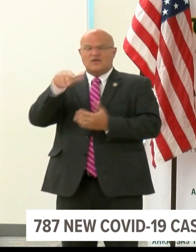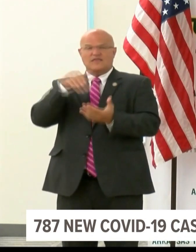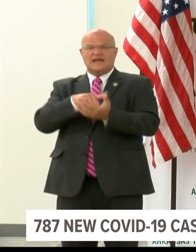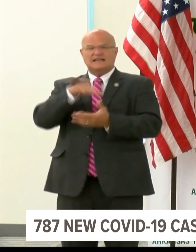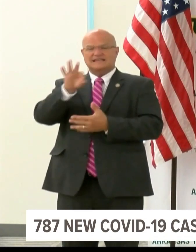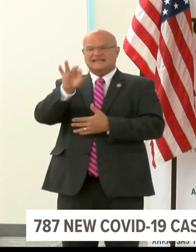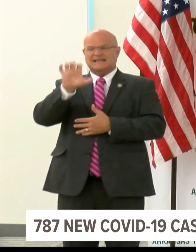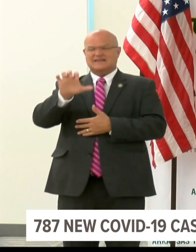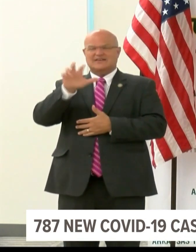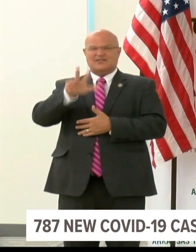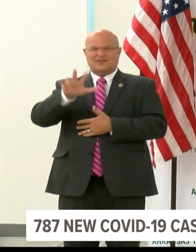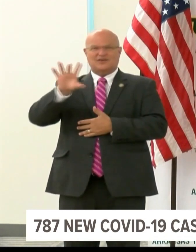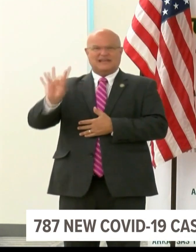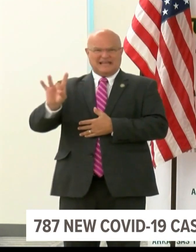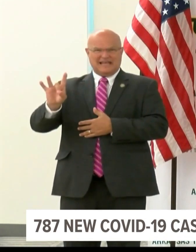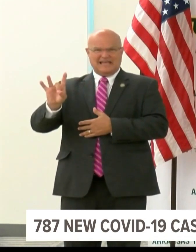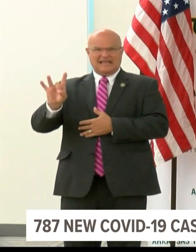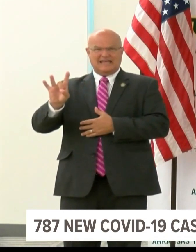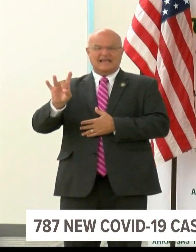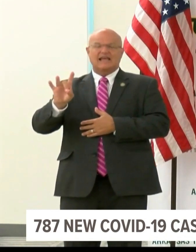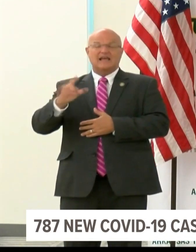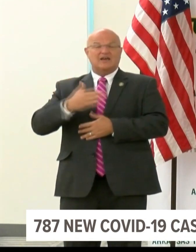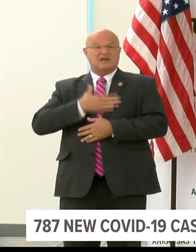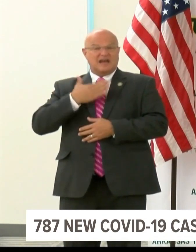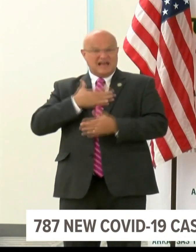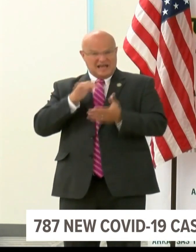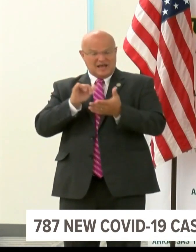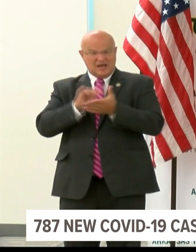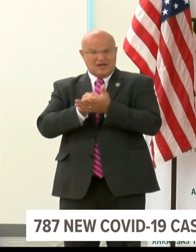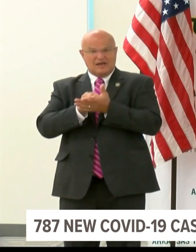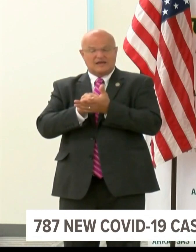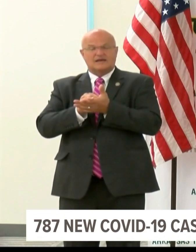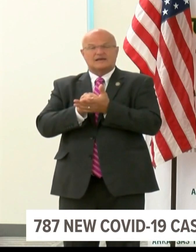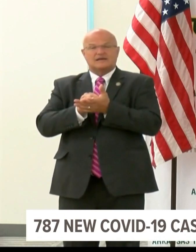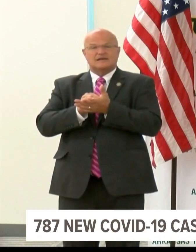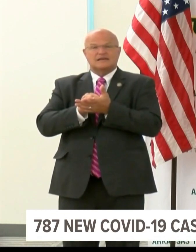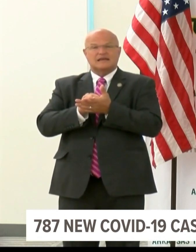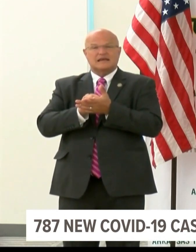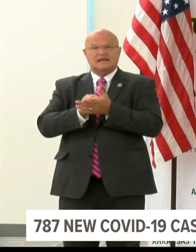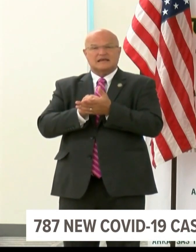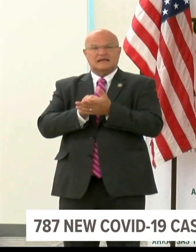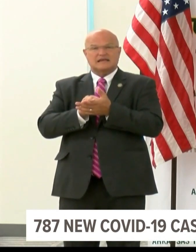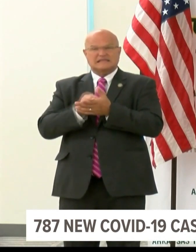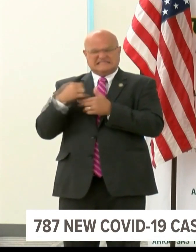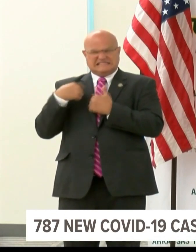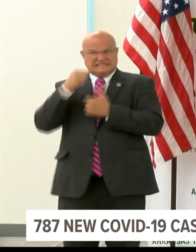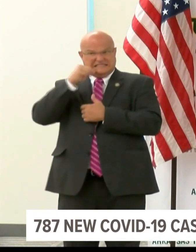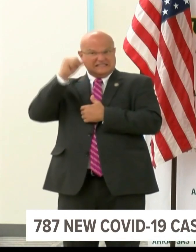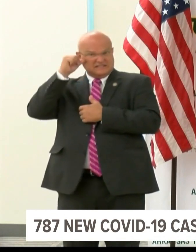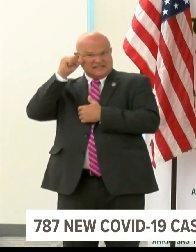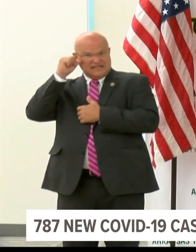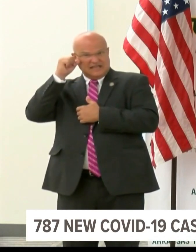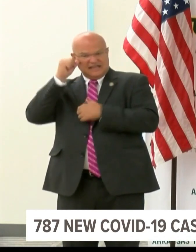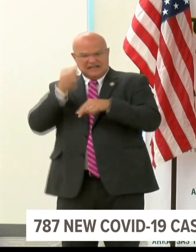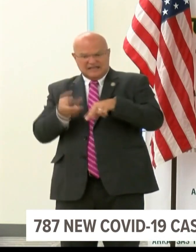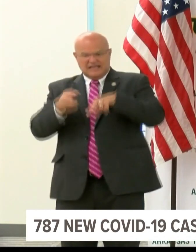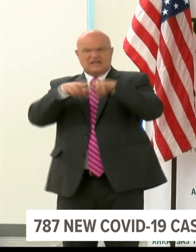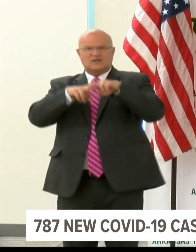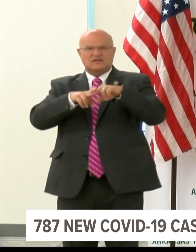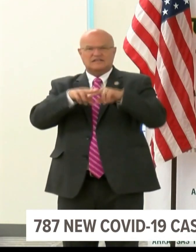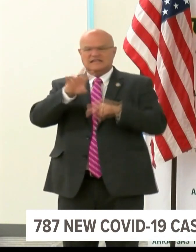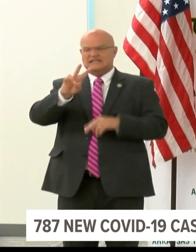33,938, and we're pleased that as of since yesterday, that was an increase